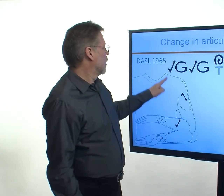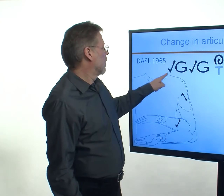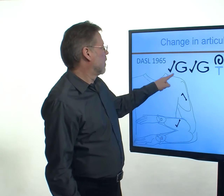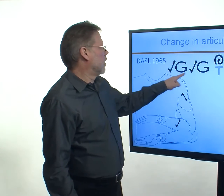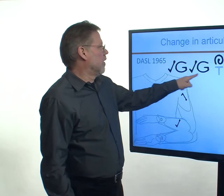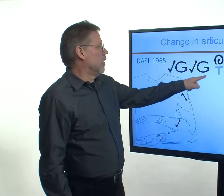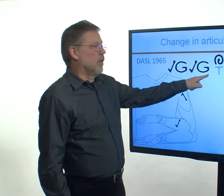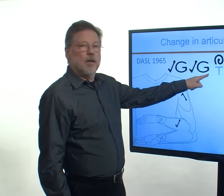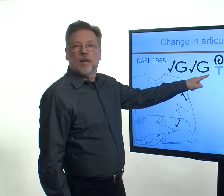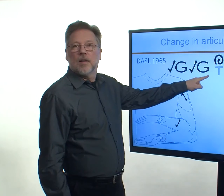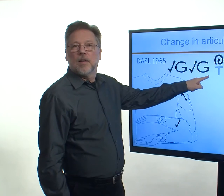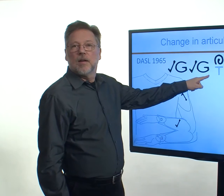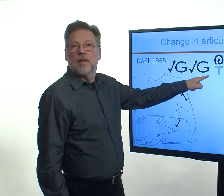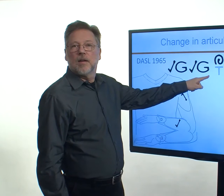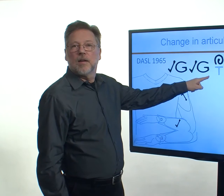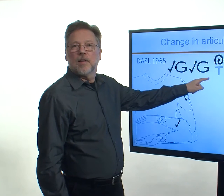Here's the DASL notation.